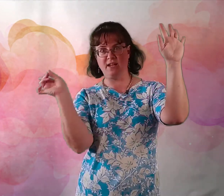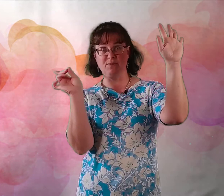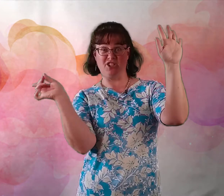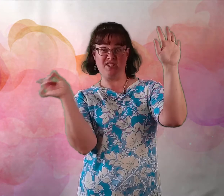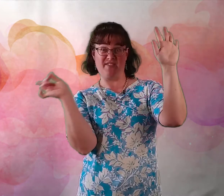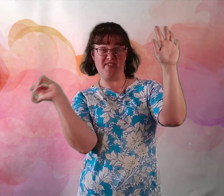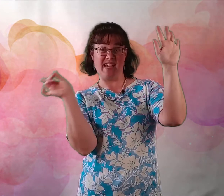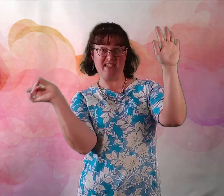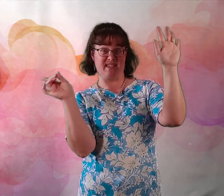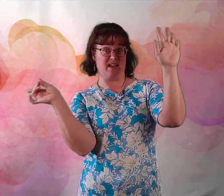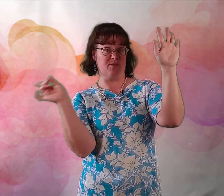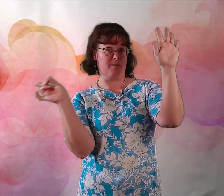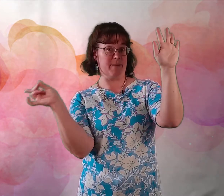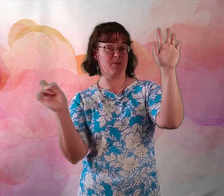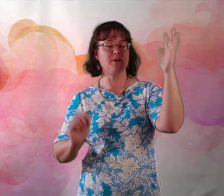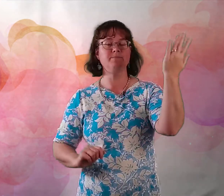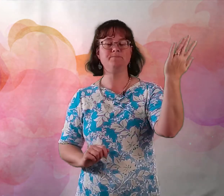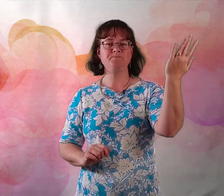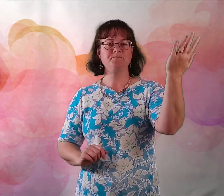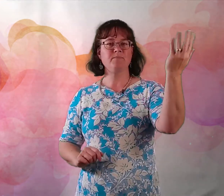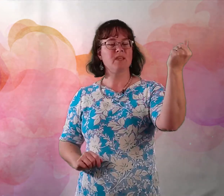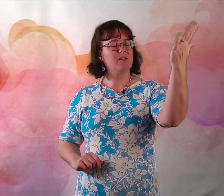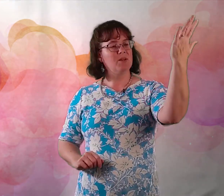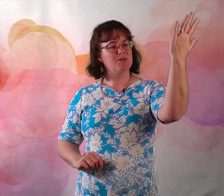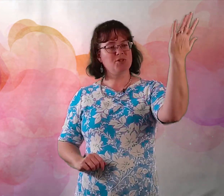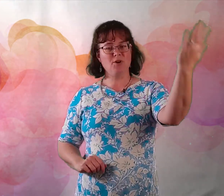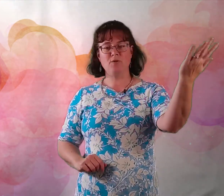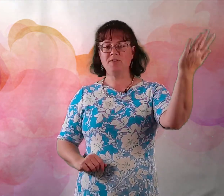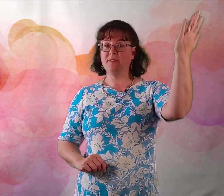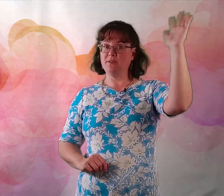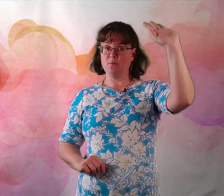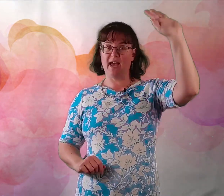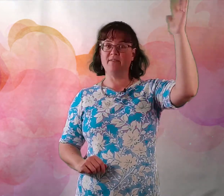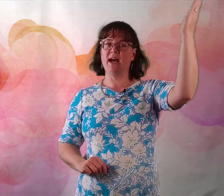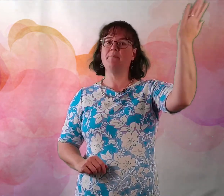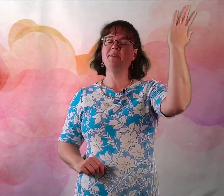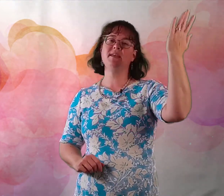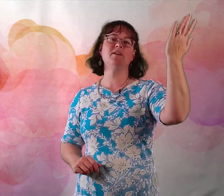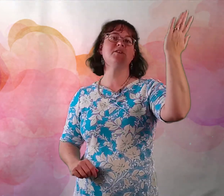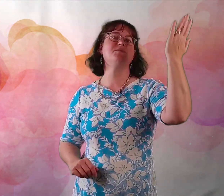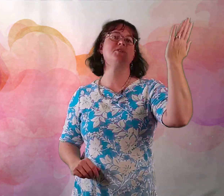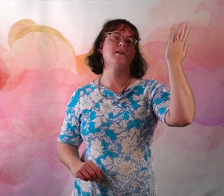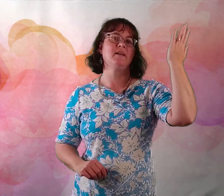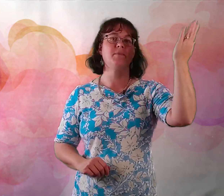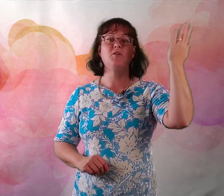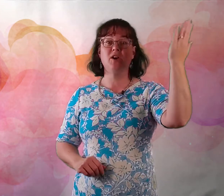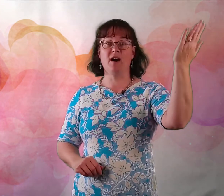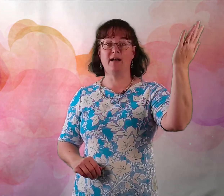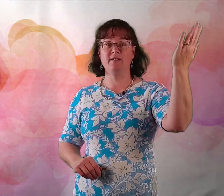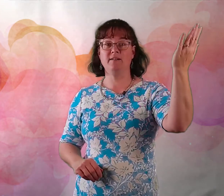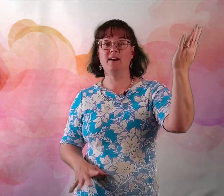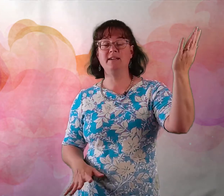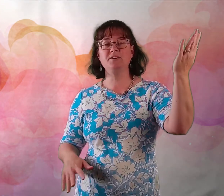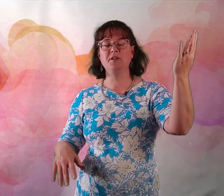which is on that side, remember? So we have it up in the air because we're talking about God. God is our